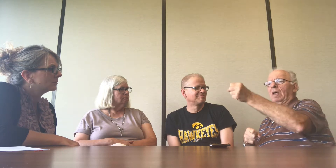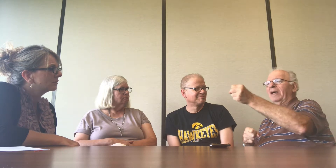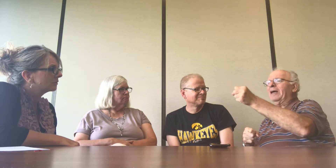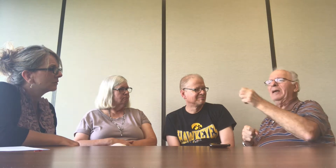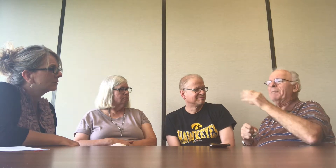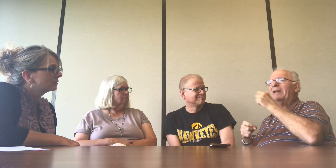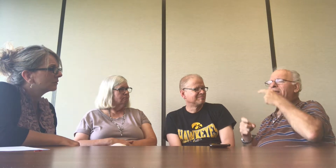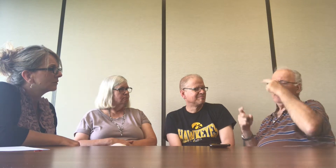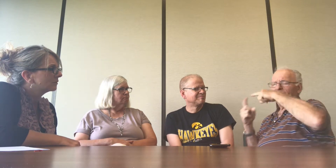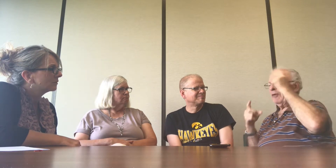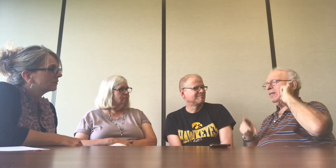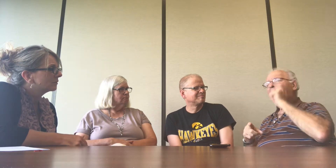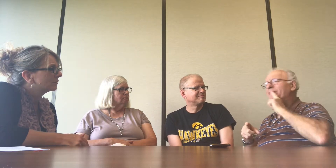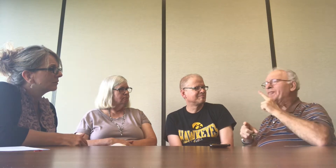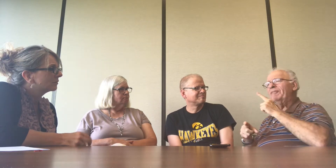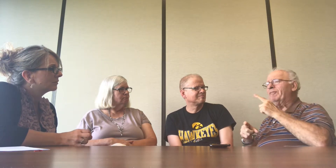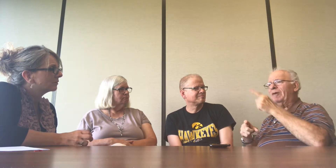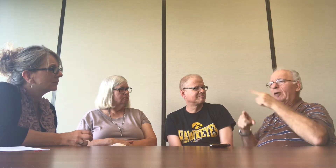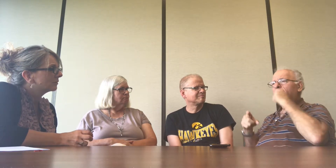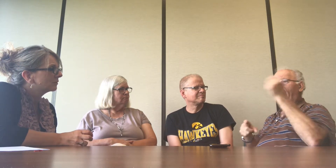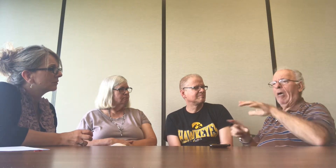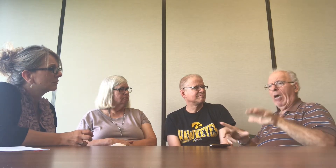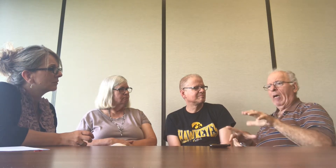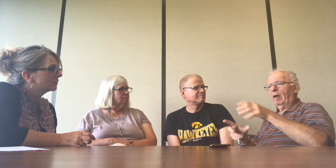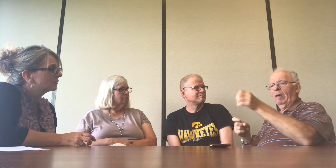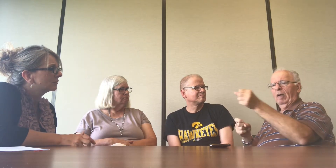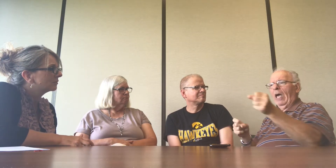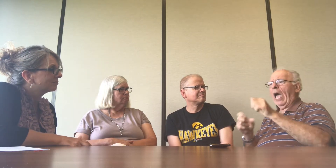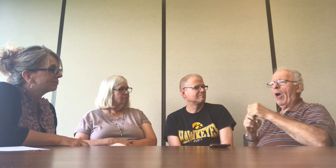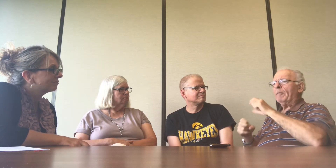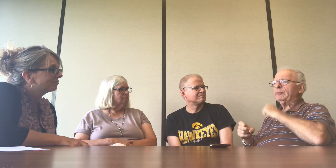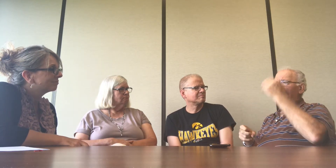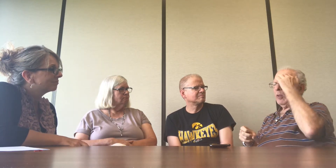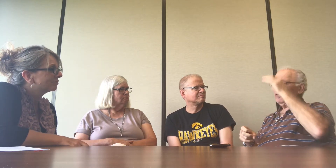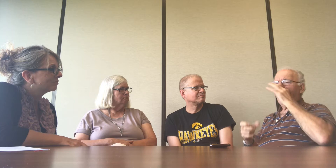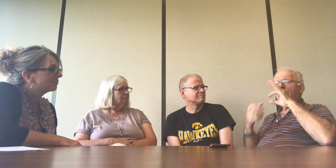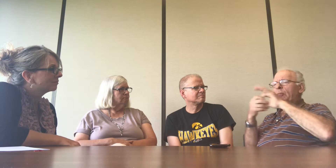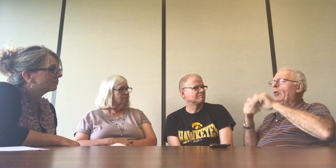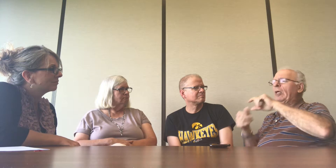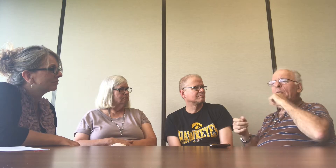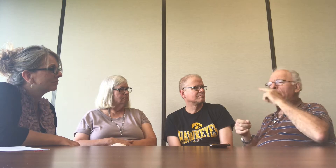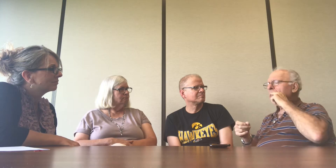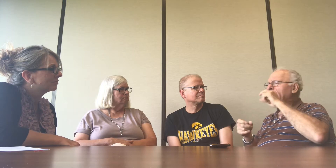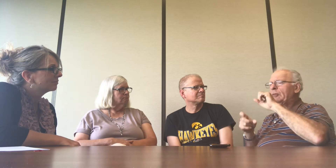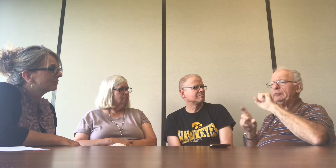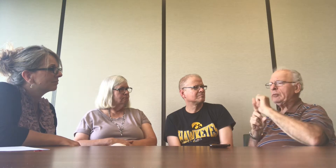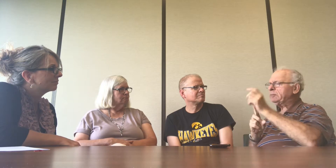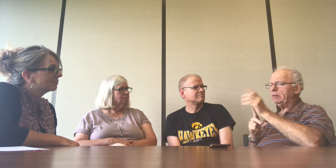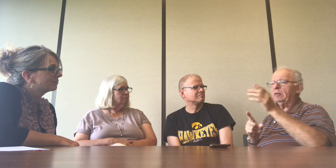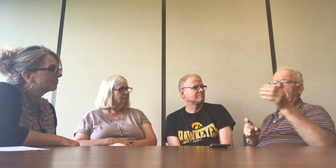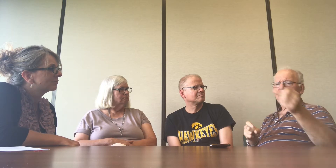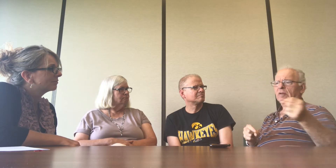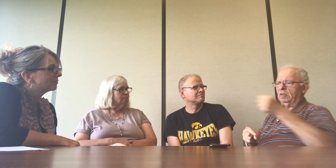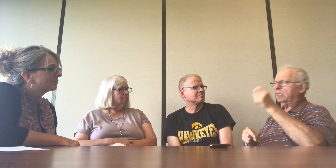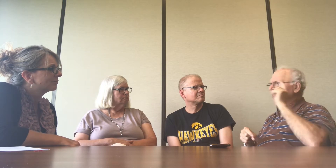women's shelter, do they put them in that women's shelter, even though it's a hearing shelter, and